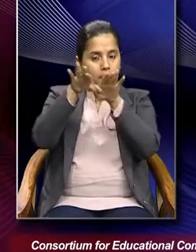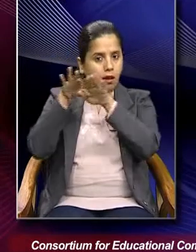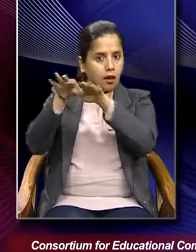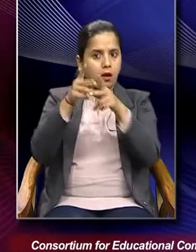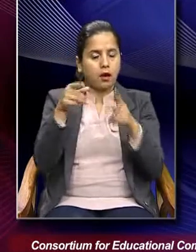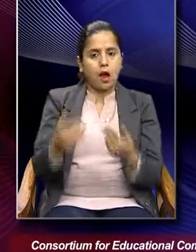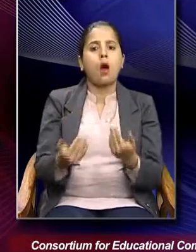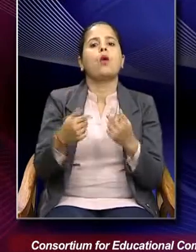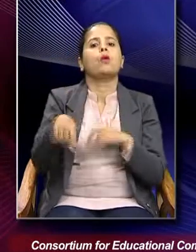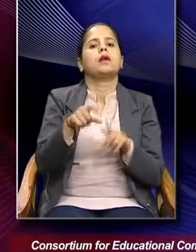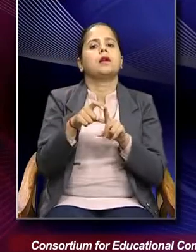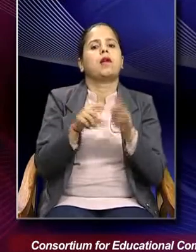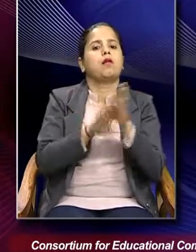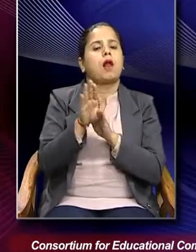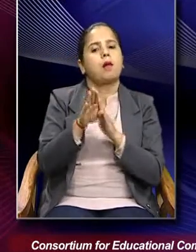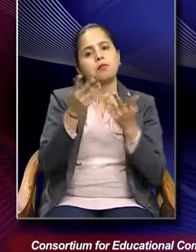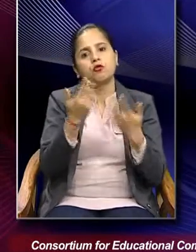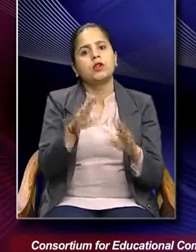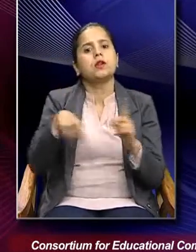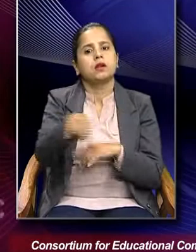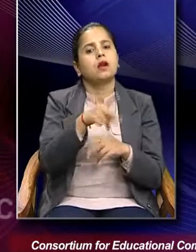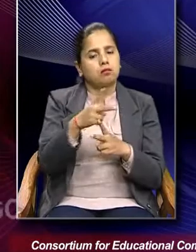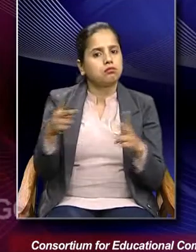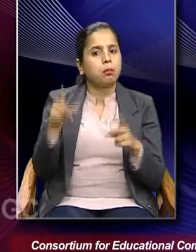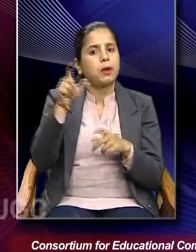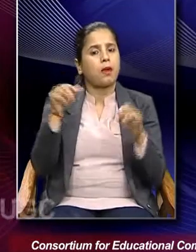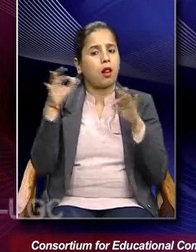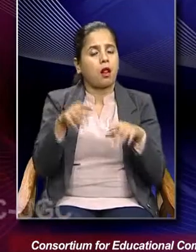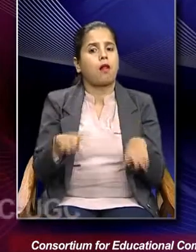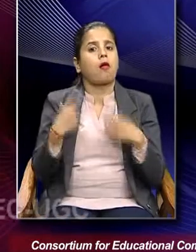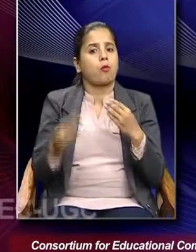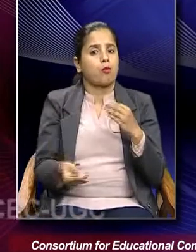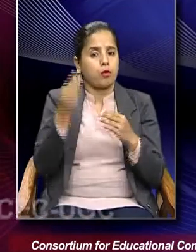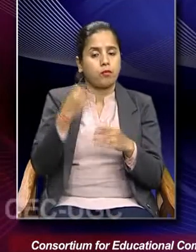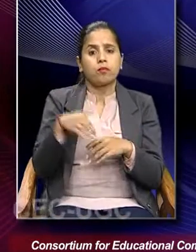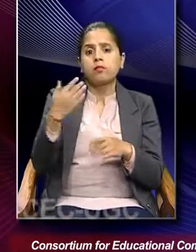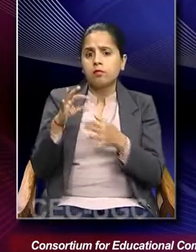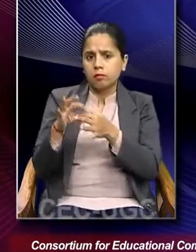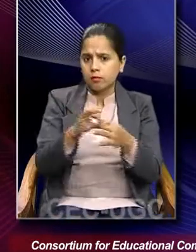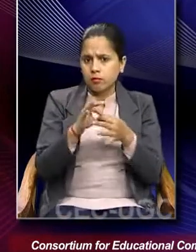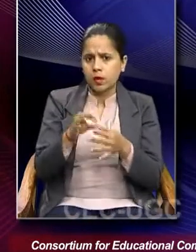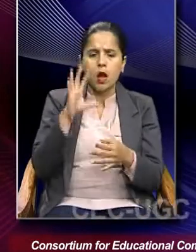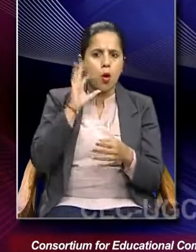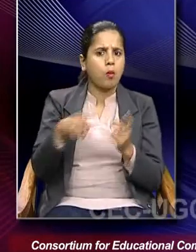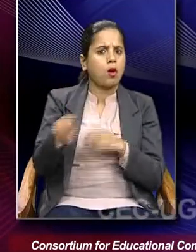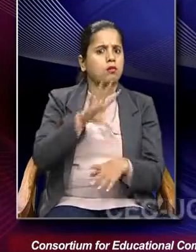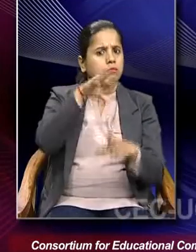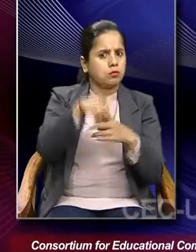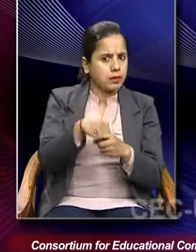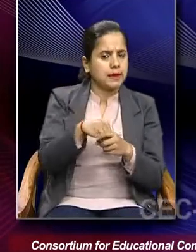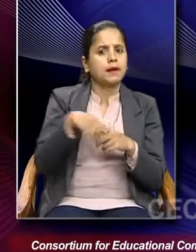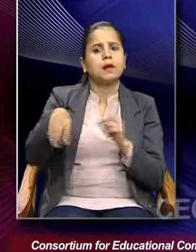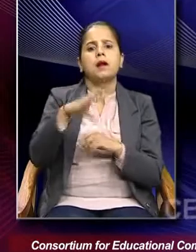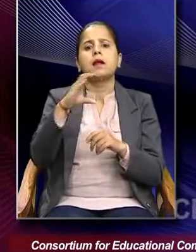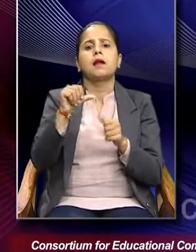developed metropolitan countries. Furthermore, these relations are an essential part of the capitalist